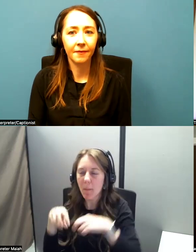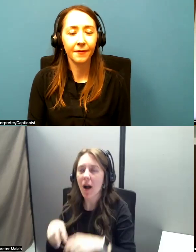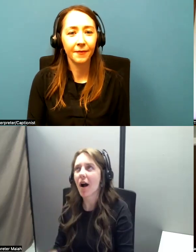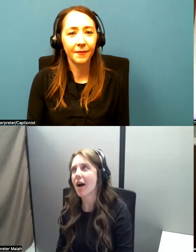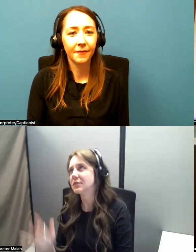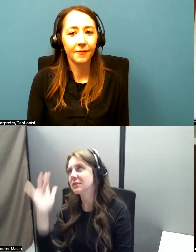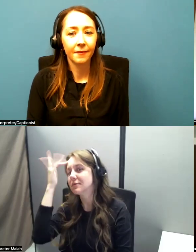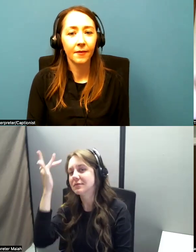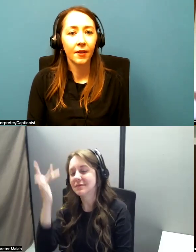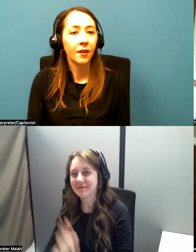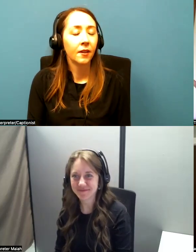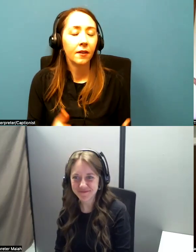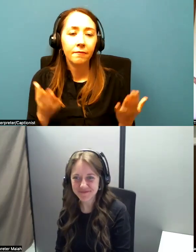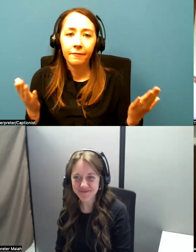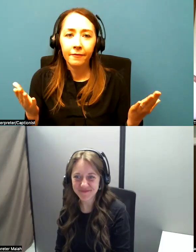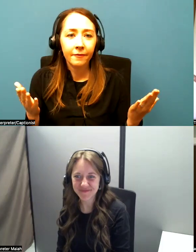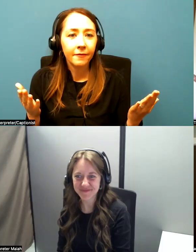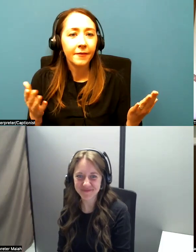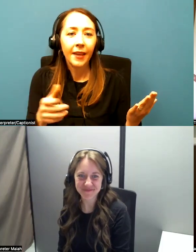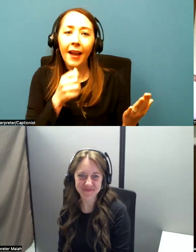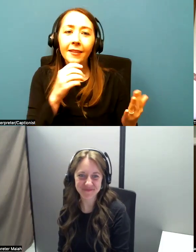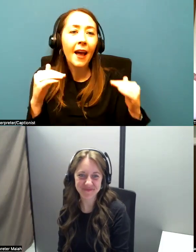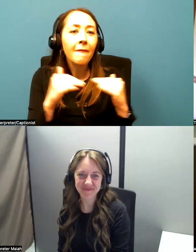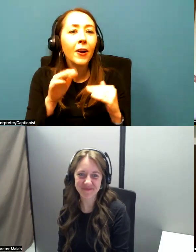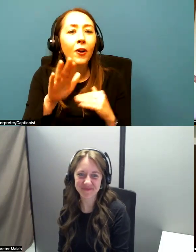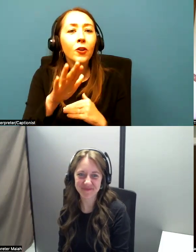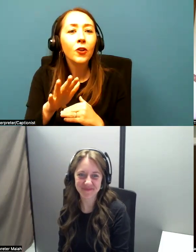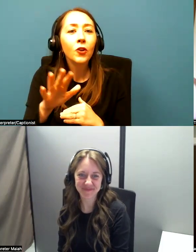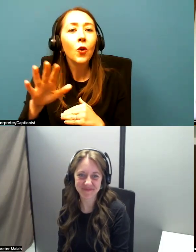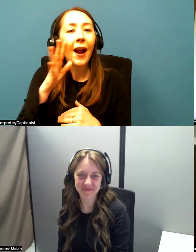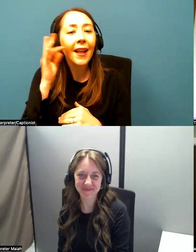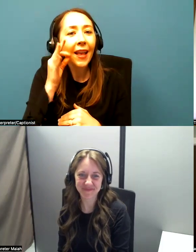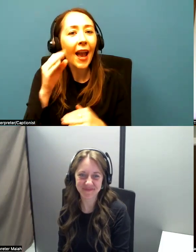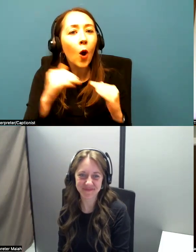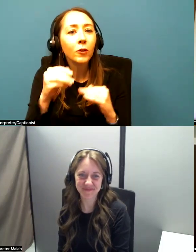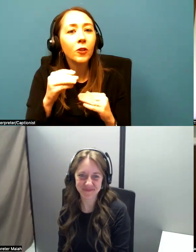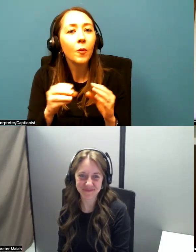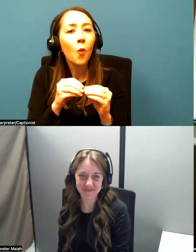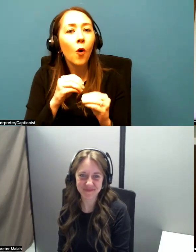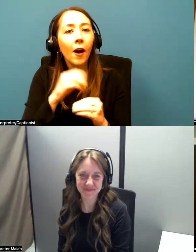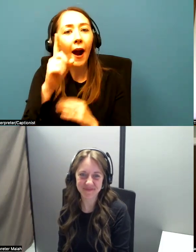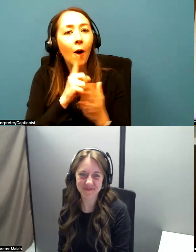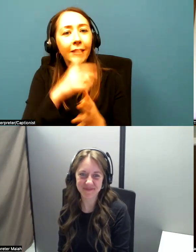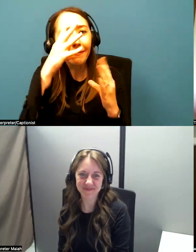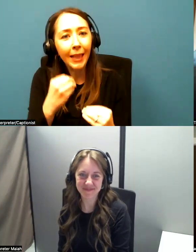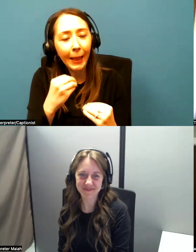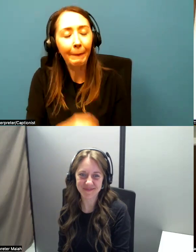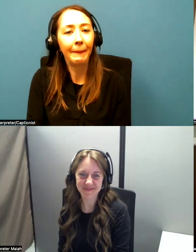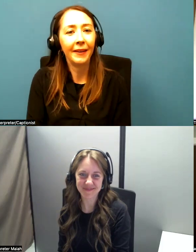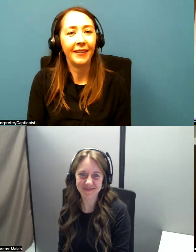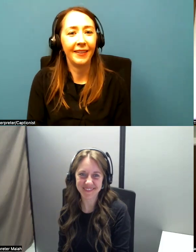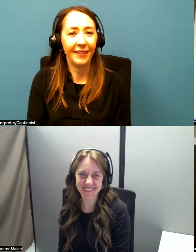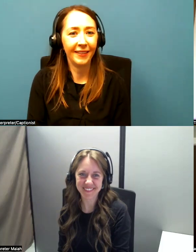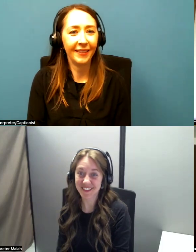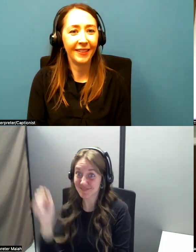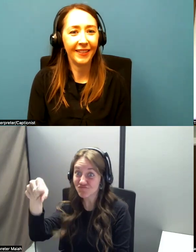me? That's so unfair. Your cat owes you some extra hours of sleep.